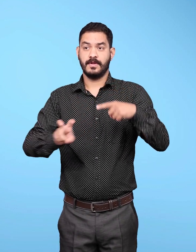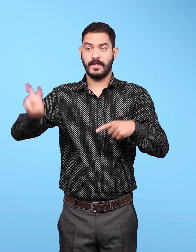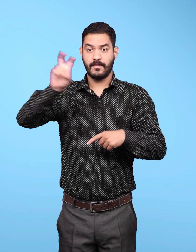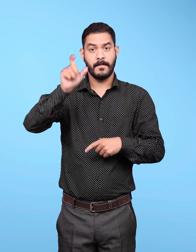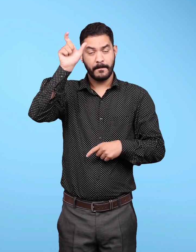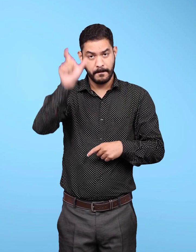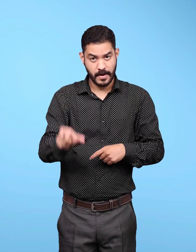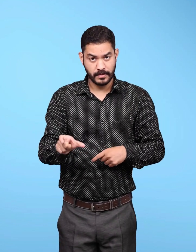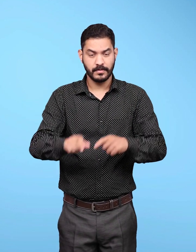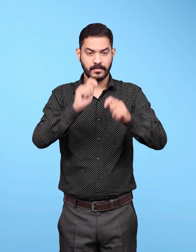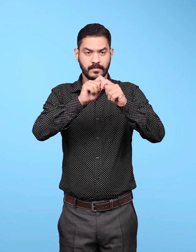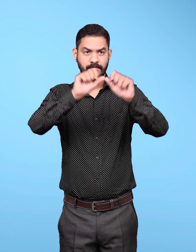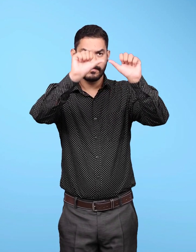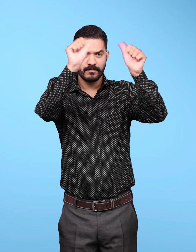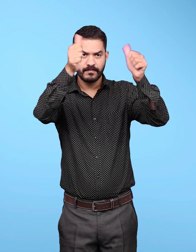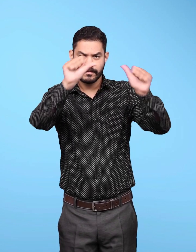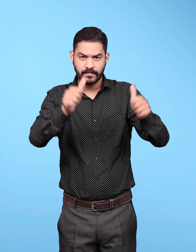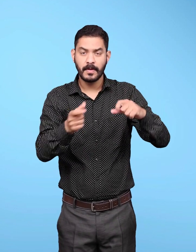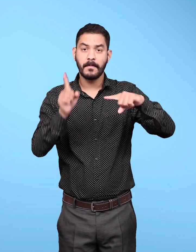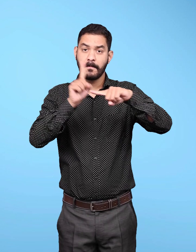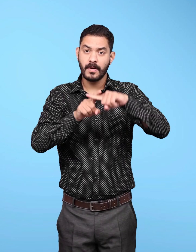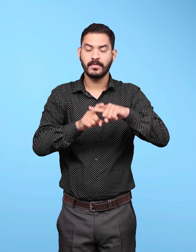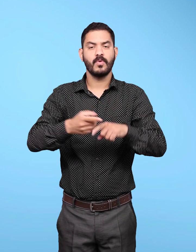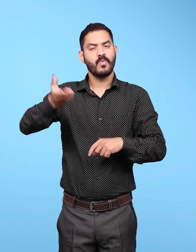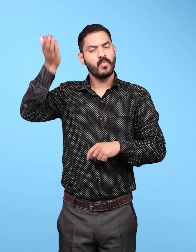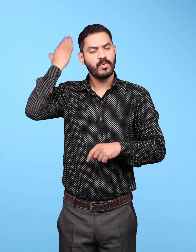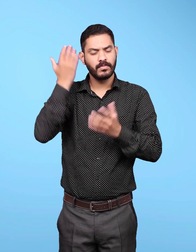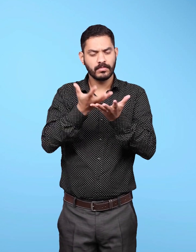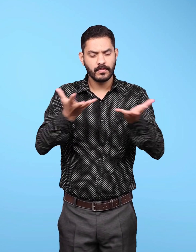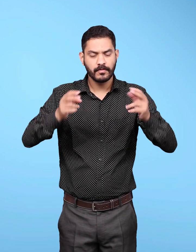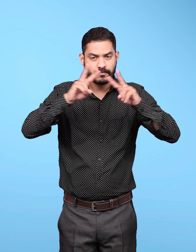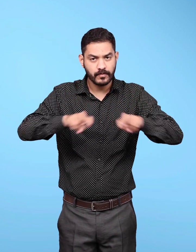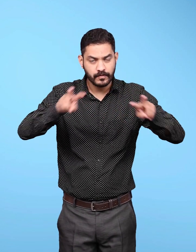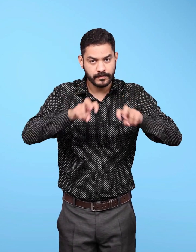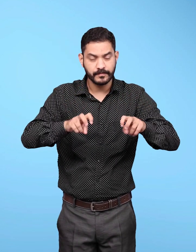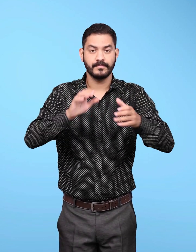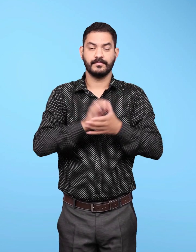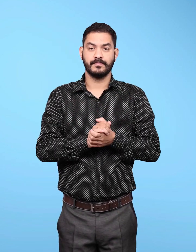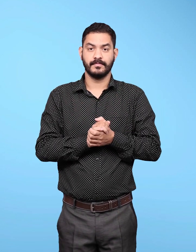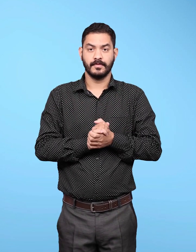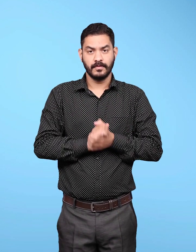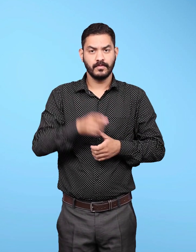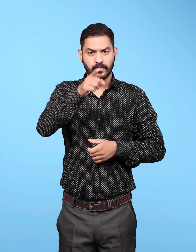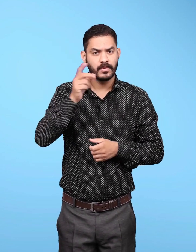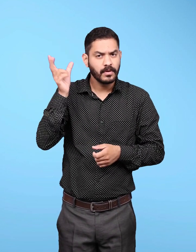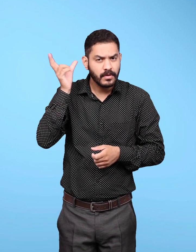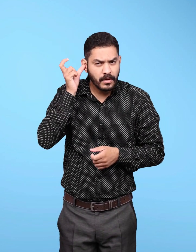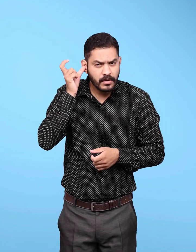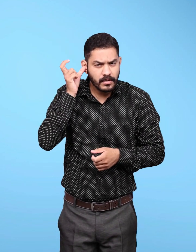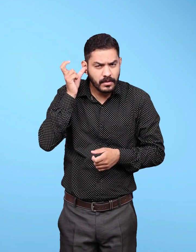travelers, sculpture, and archaeology. You may have heard of